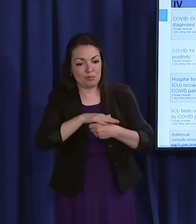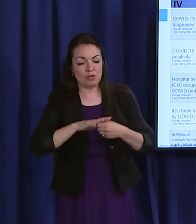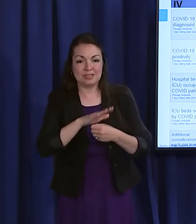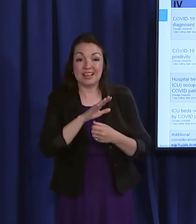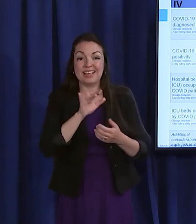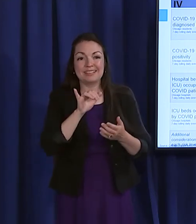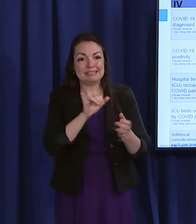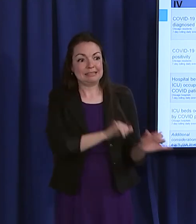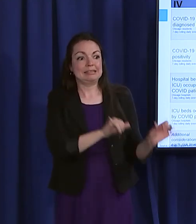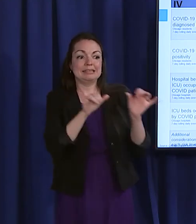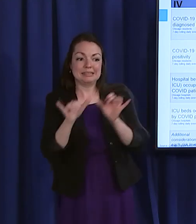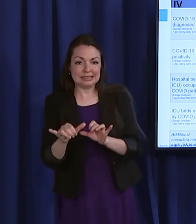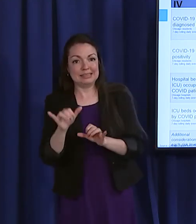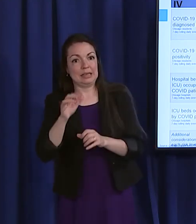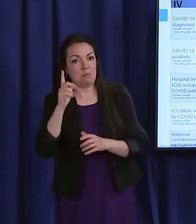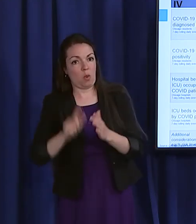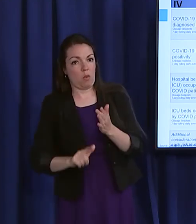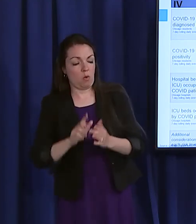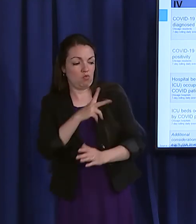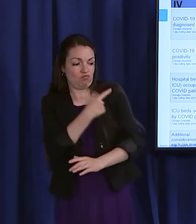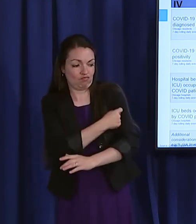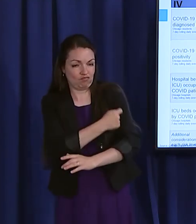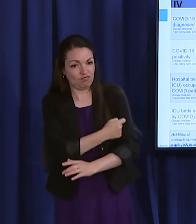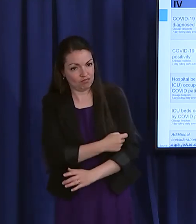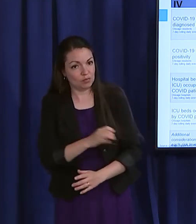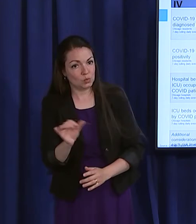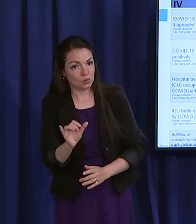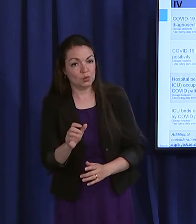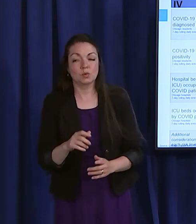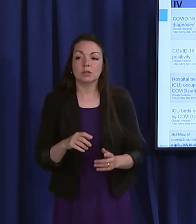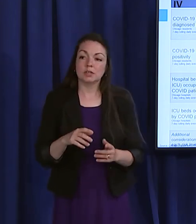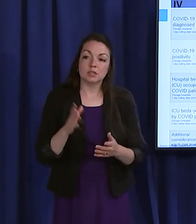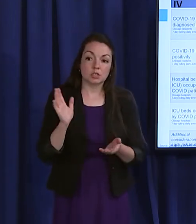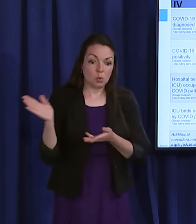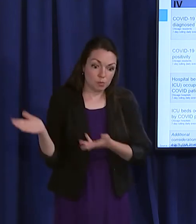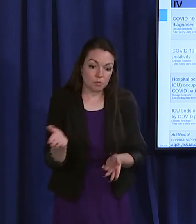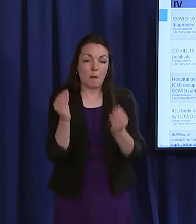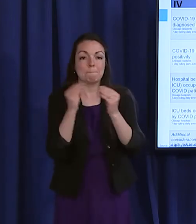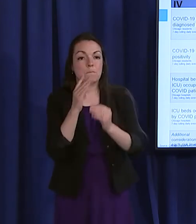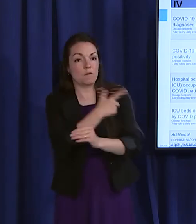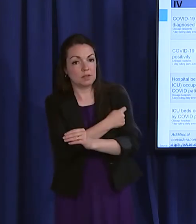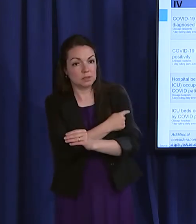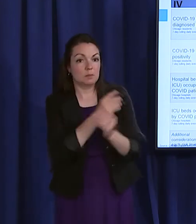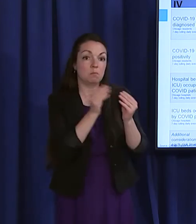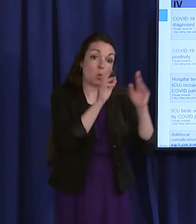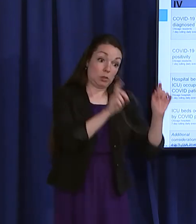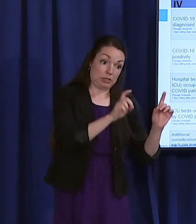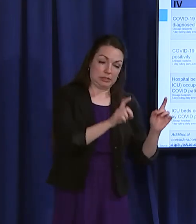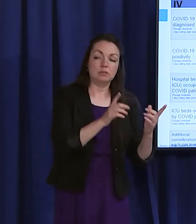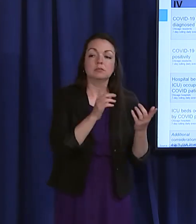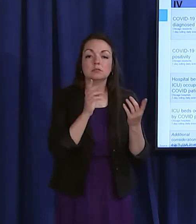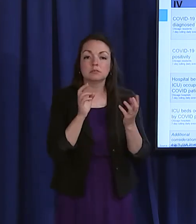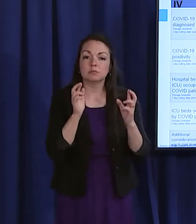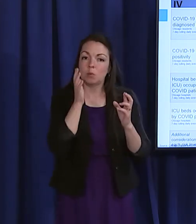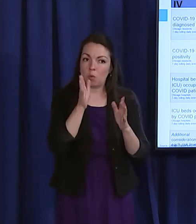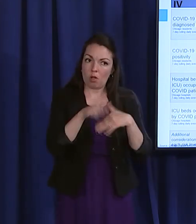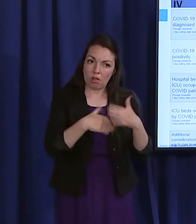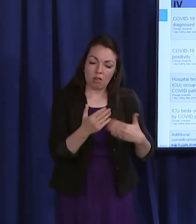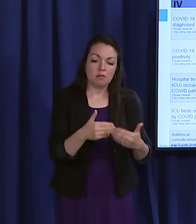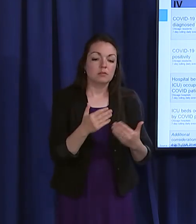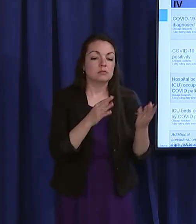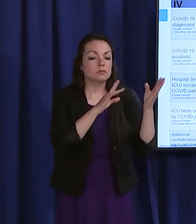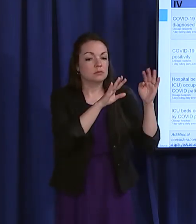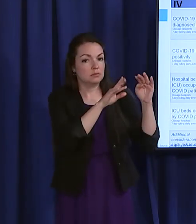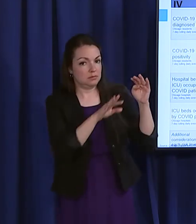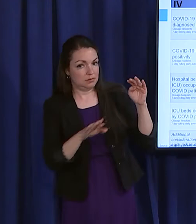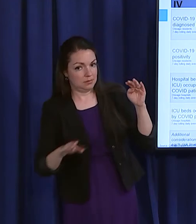we're working to bring more vaccine and decrease those barriers, also working to bring more testing, and that will also help to decrease